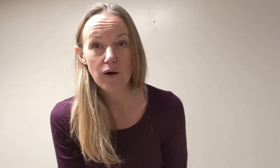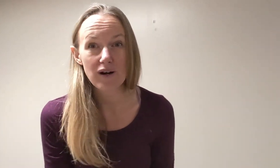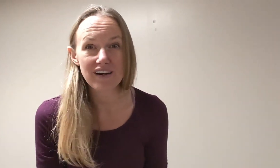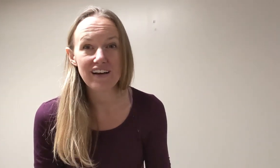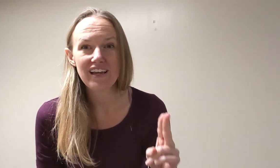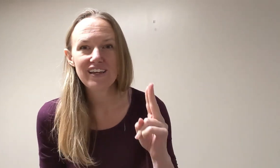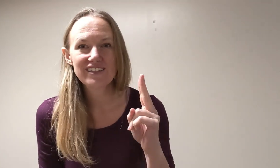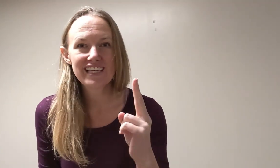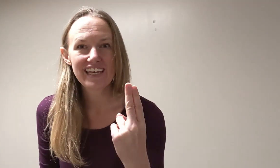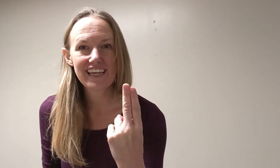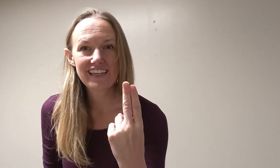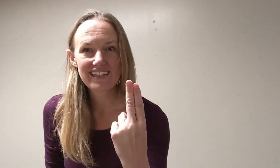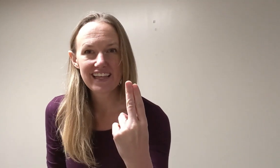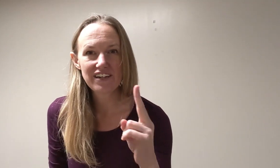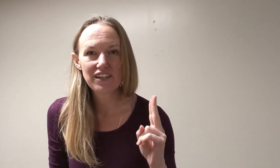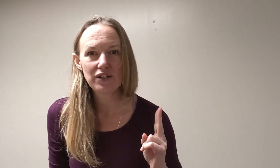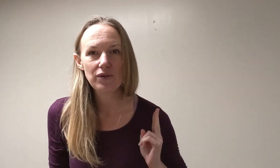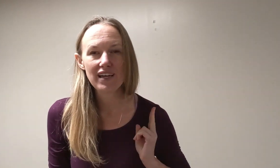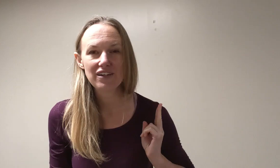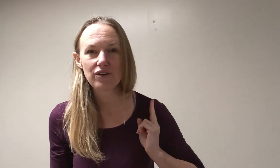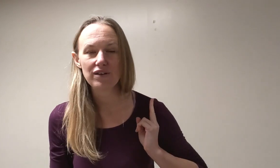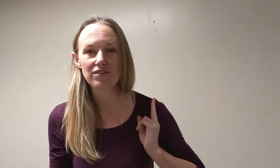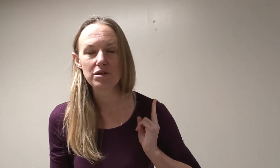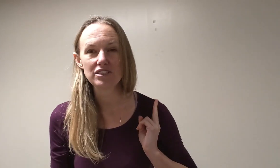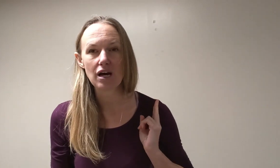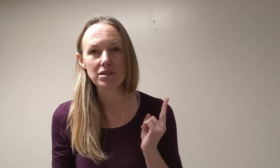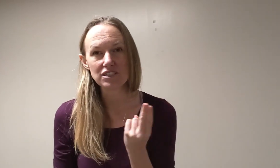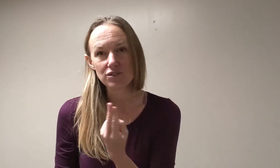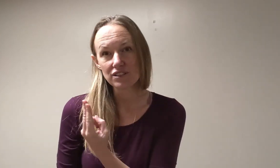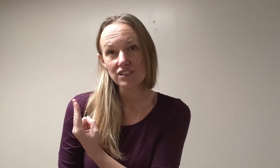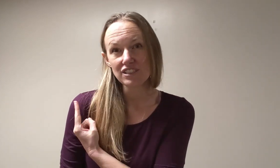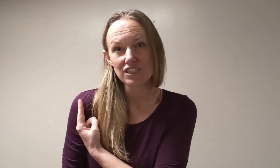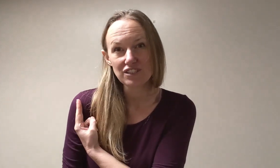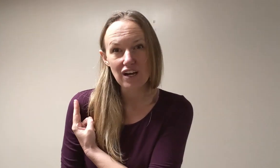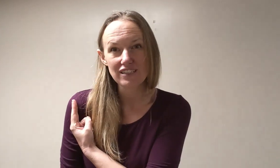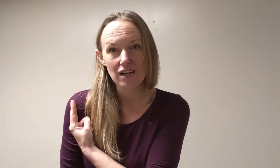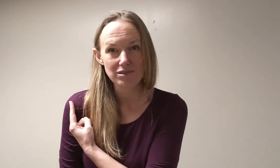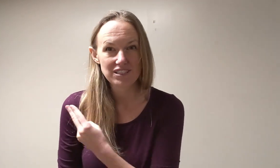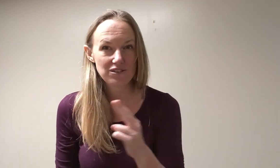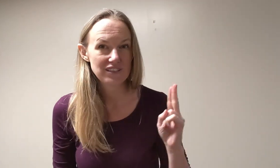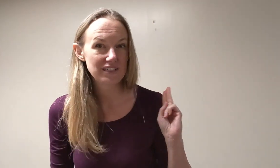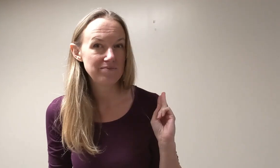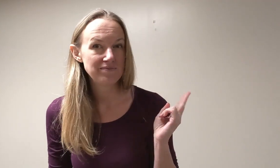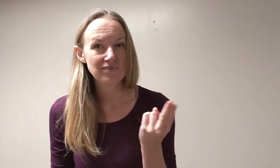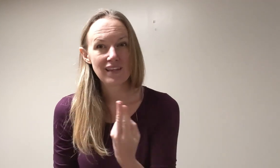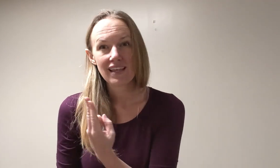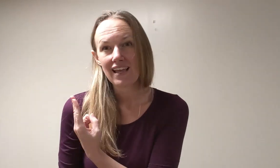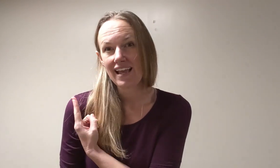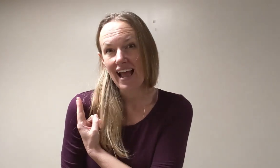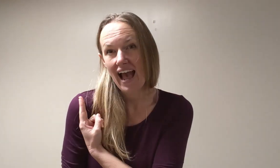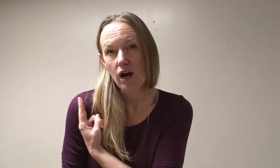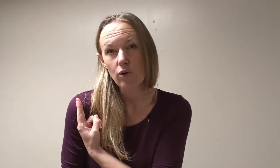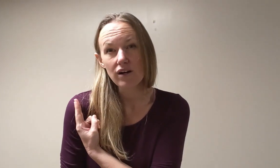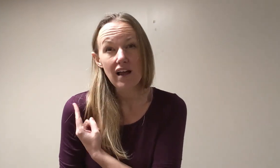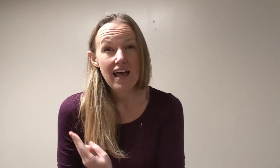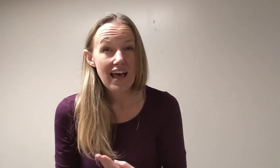our, you're taking the letter U and you're going from your dominant shoulder to your non-dominant shoulder. Okay, our, and